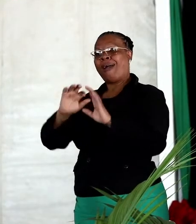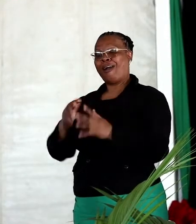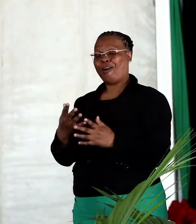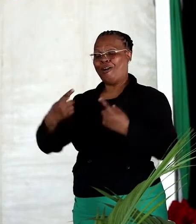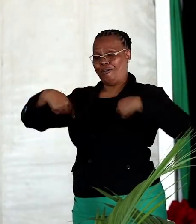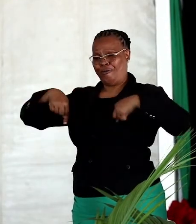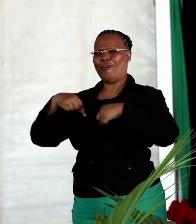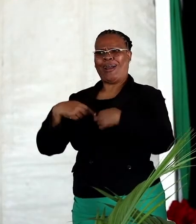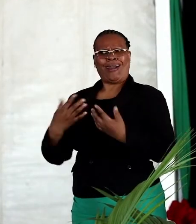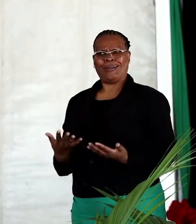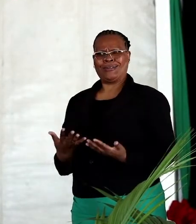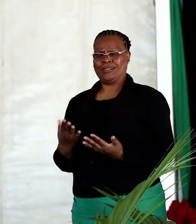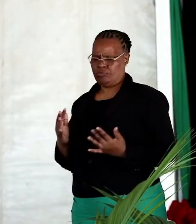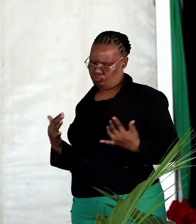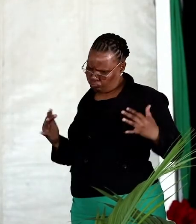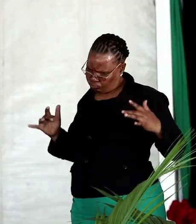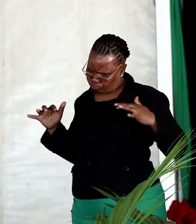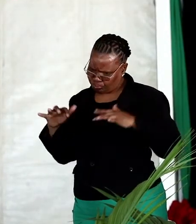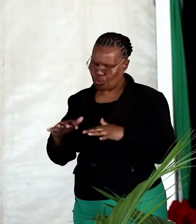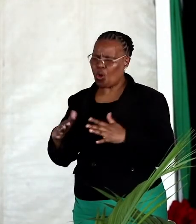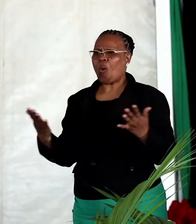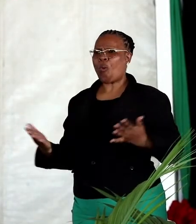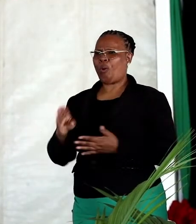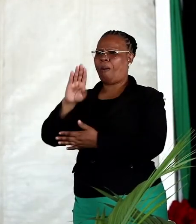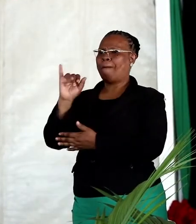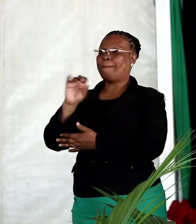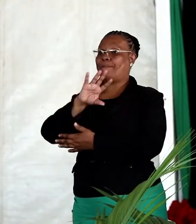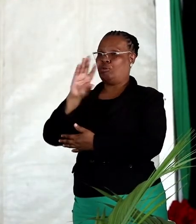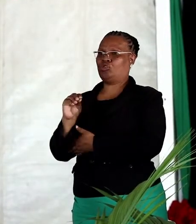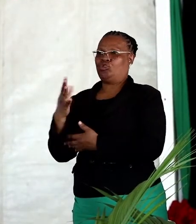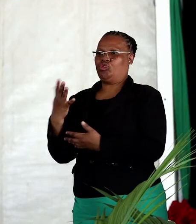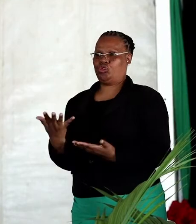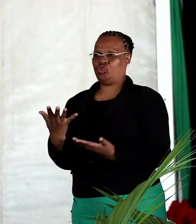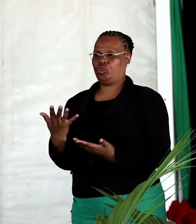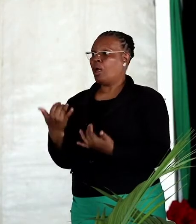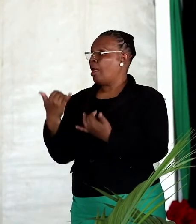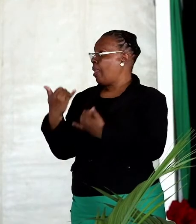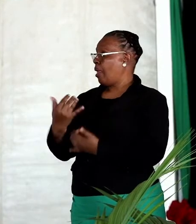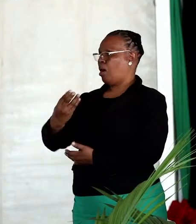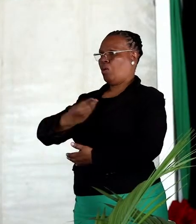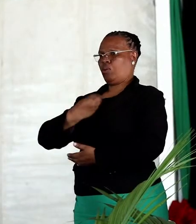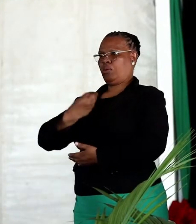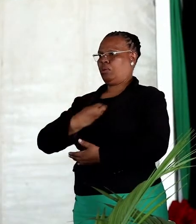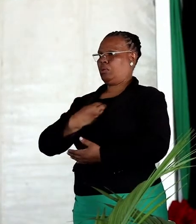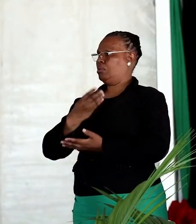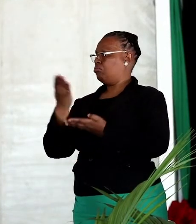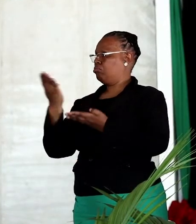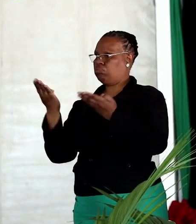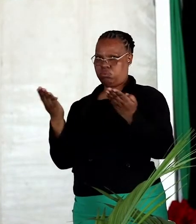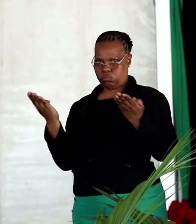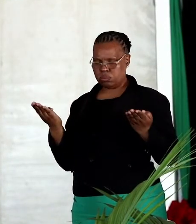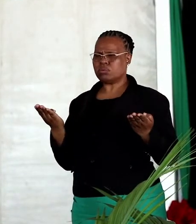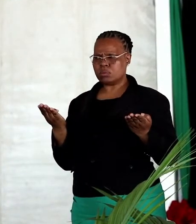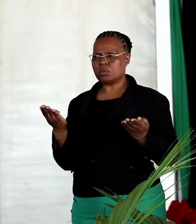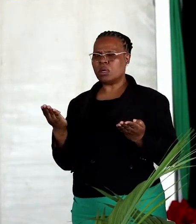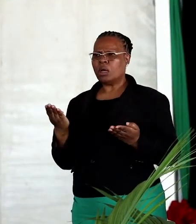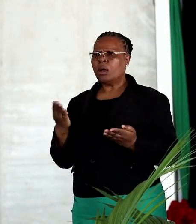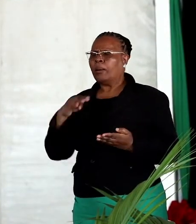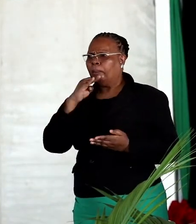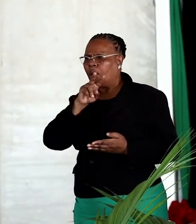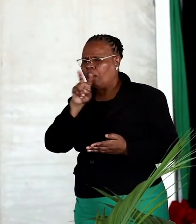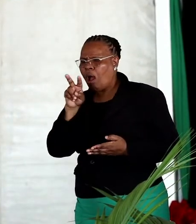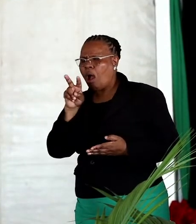you youth, any lapha namhlanje abantu abatsha, in their minds, babebona naba bangekazalwa abakhoyo